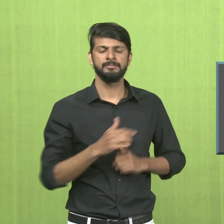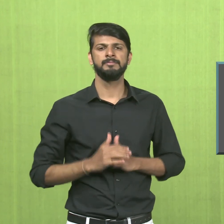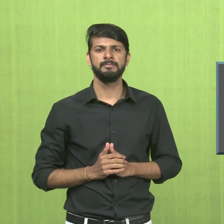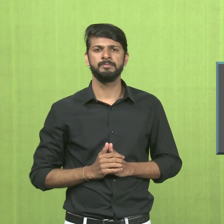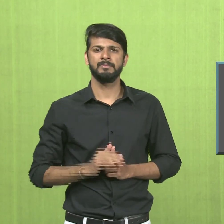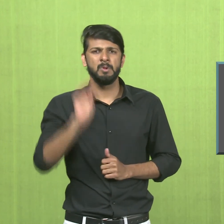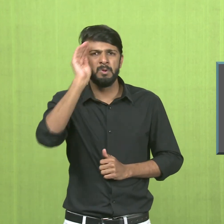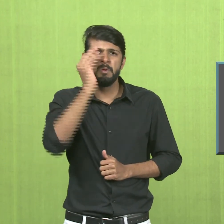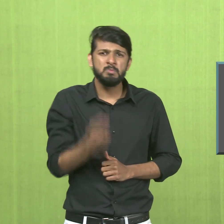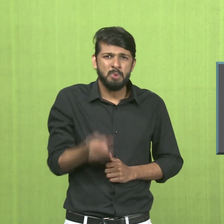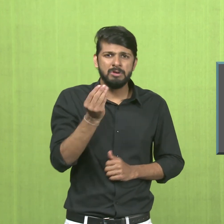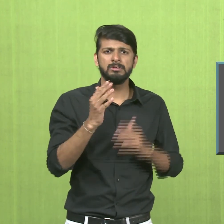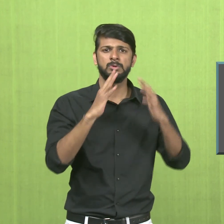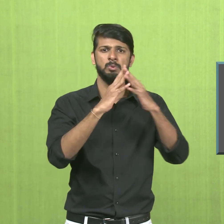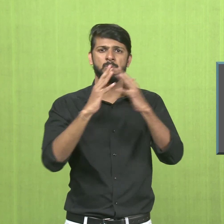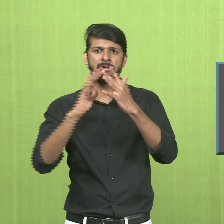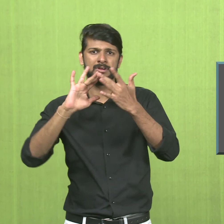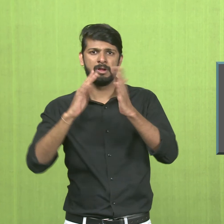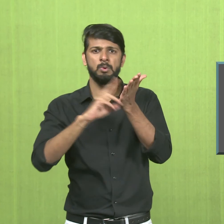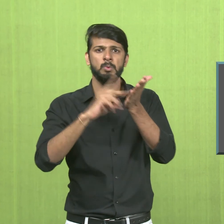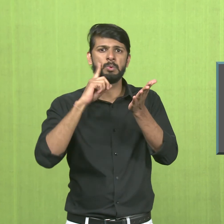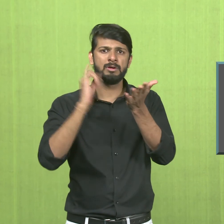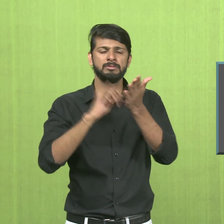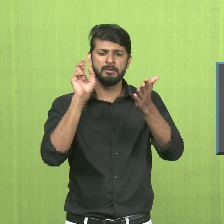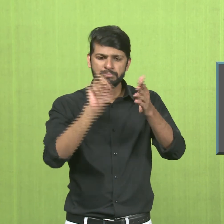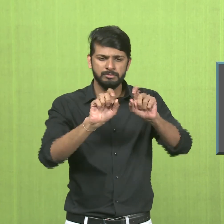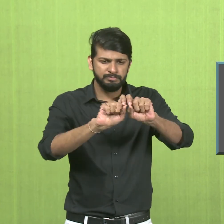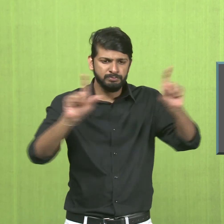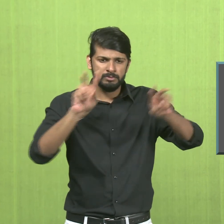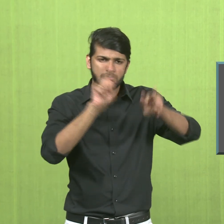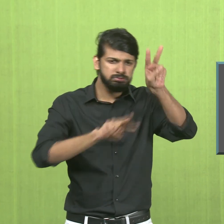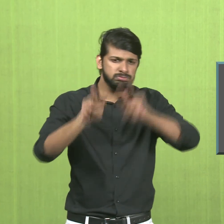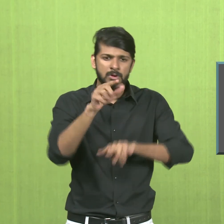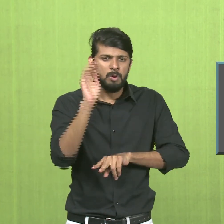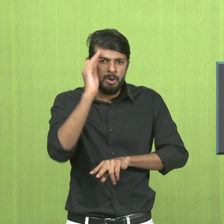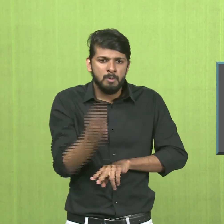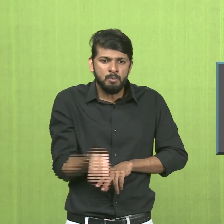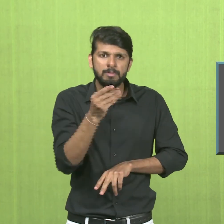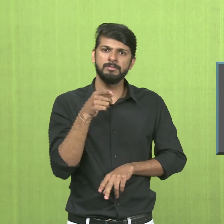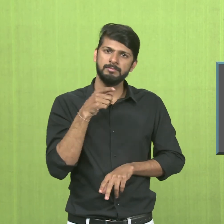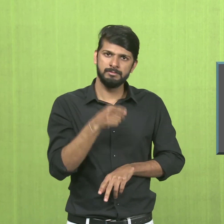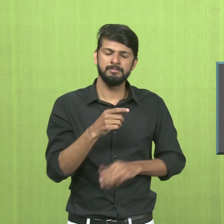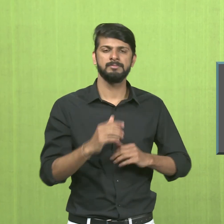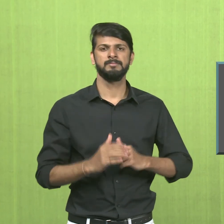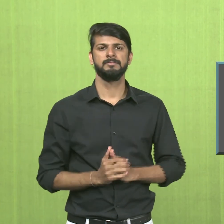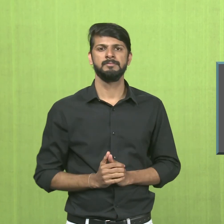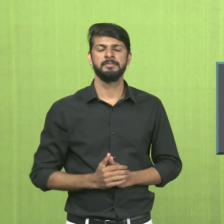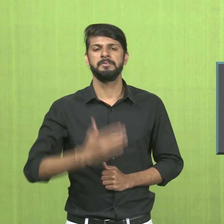For more information, please visit our website www.nios.ac.in. Thank you.